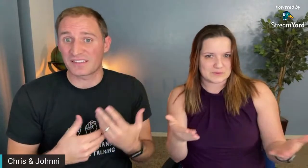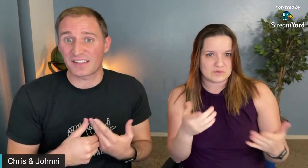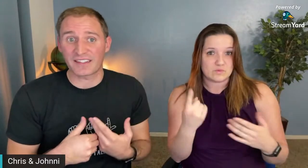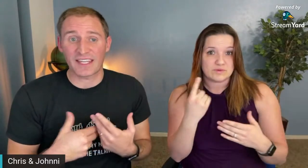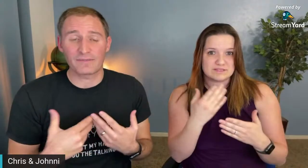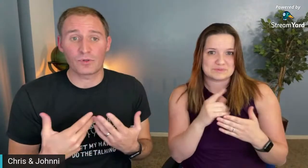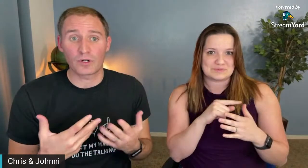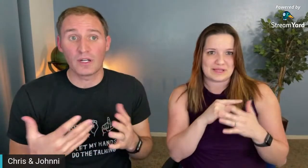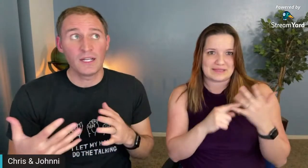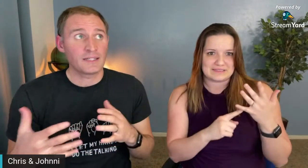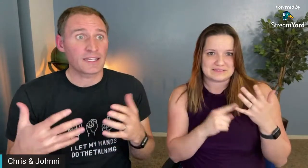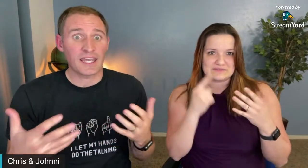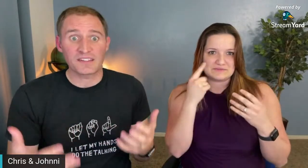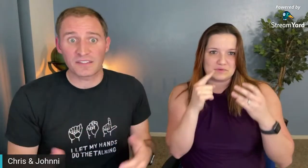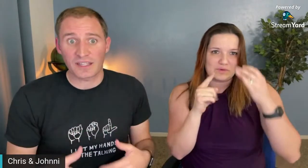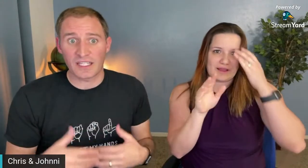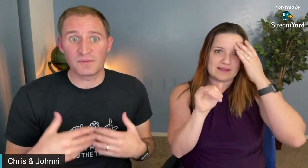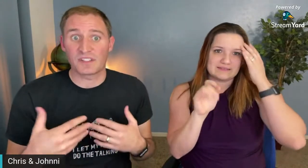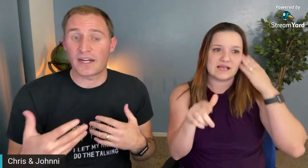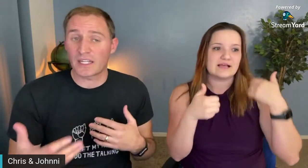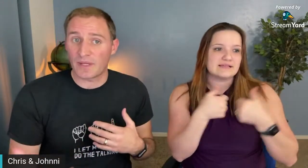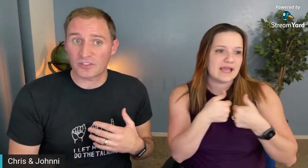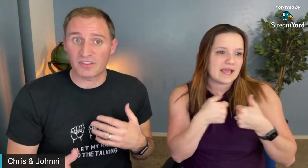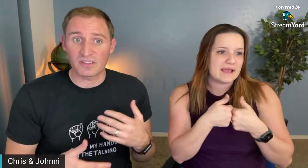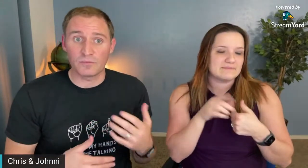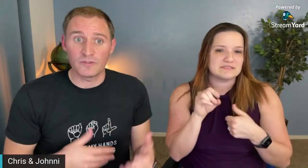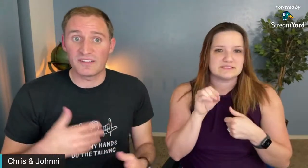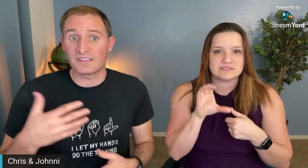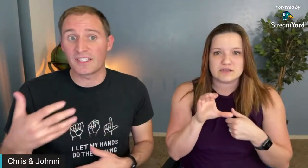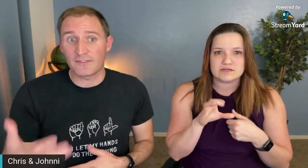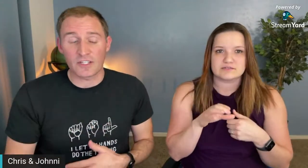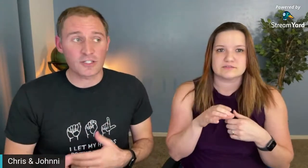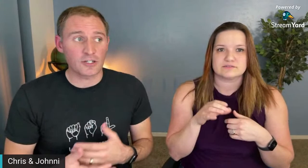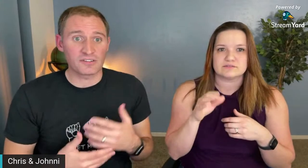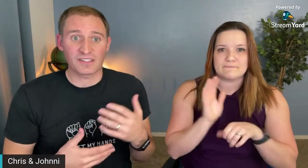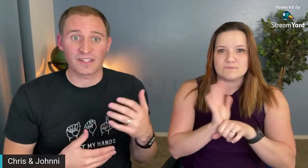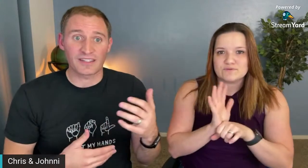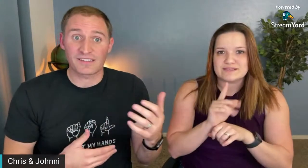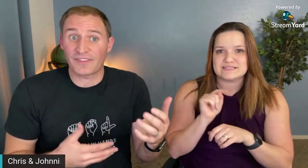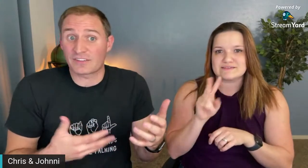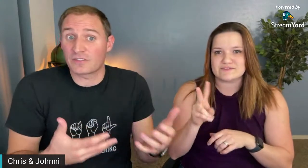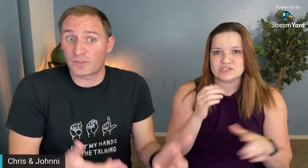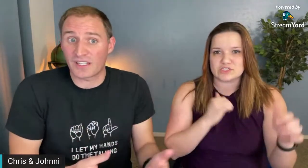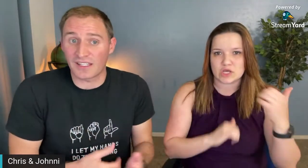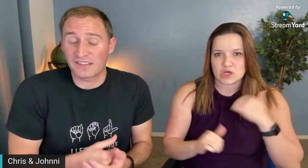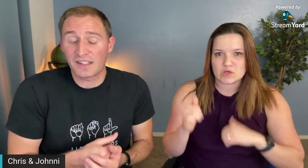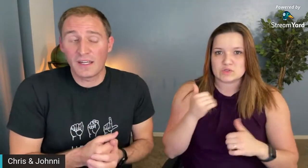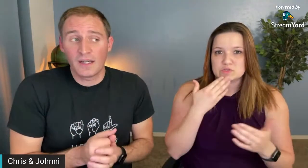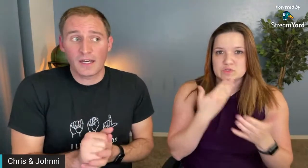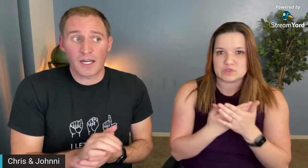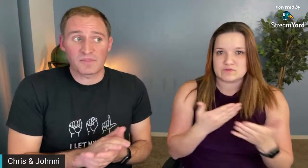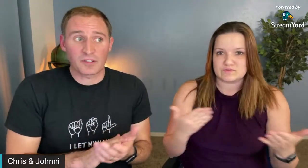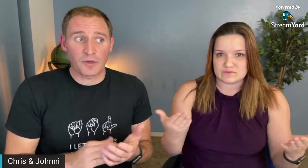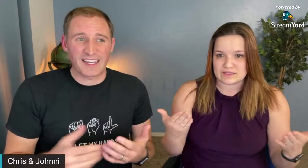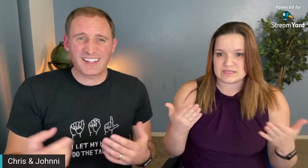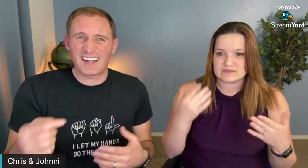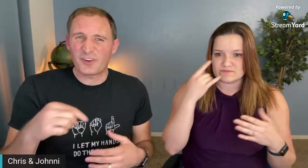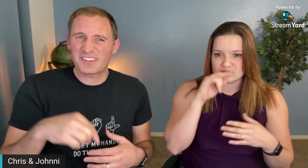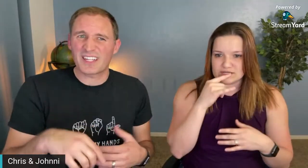like that for like ASL games and documentaries and movies and TV shows and stuff that's good for kids. So I always leave a